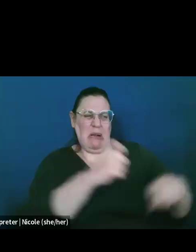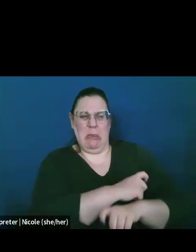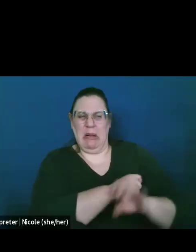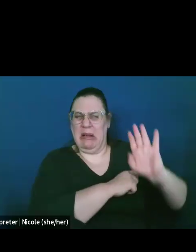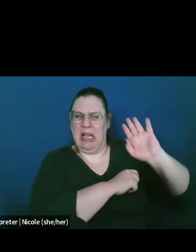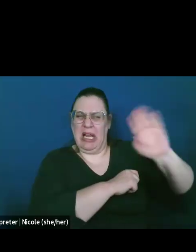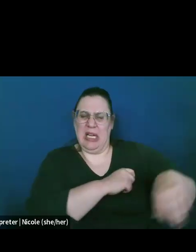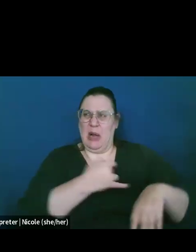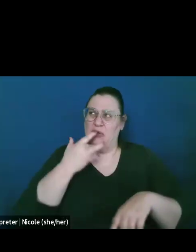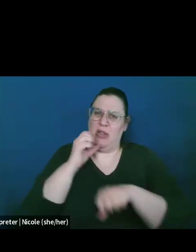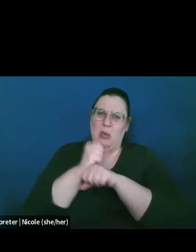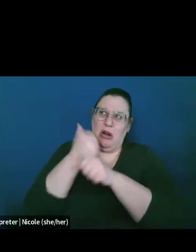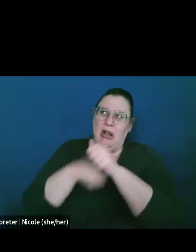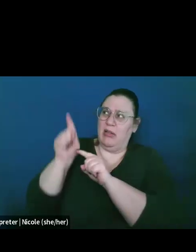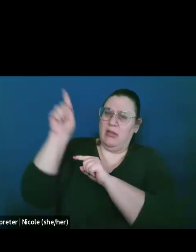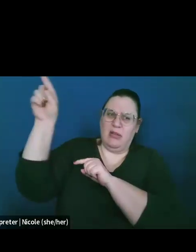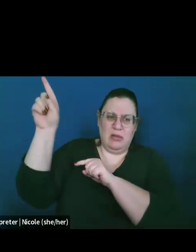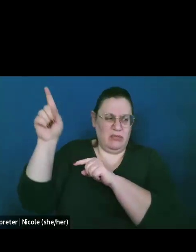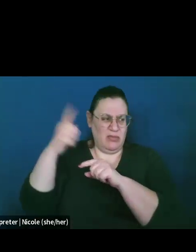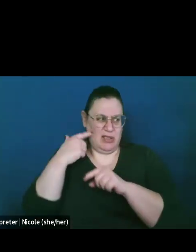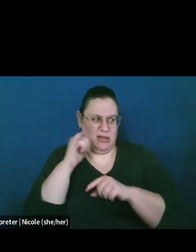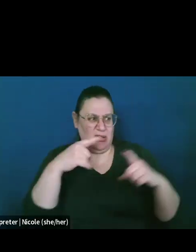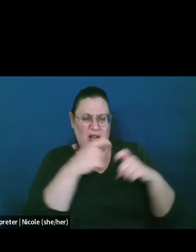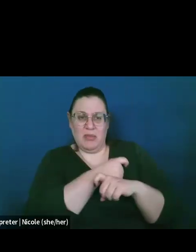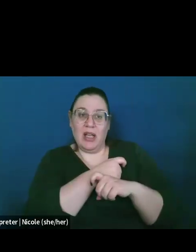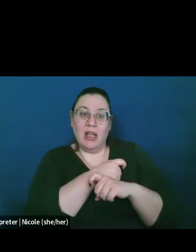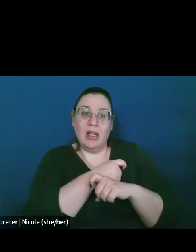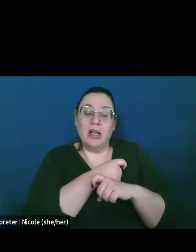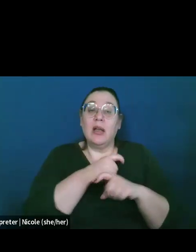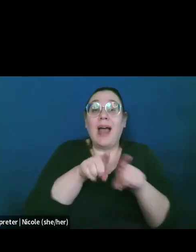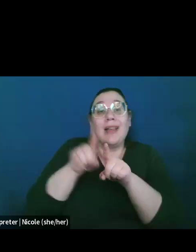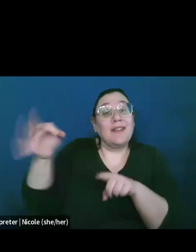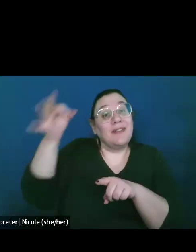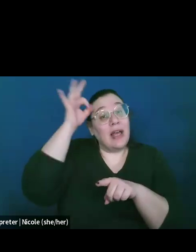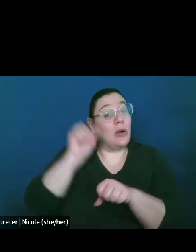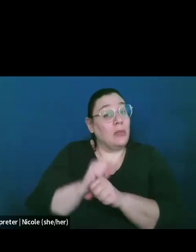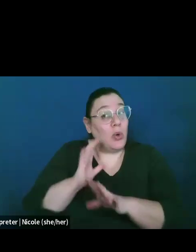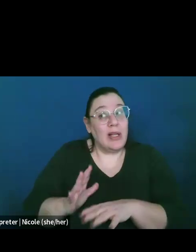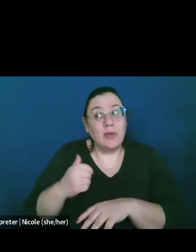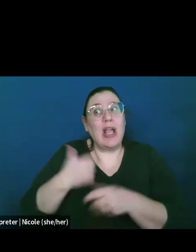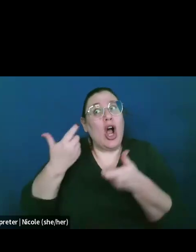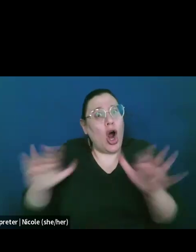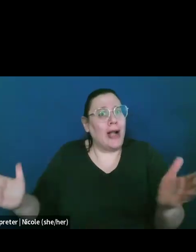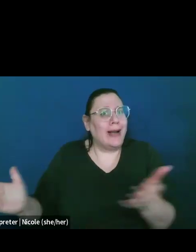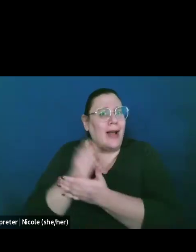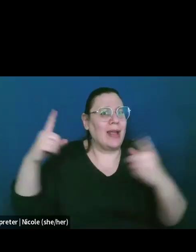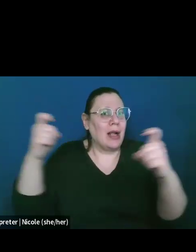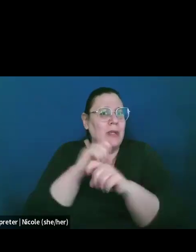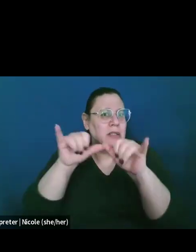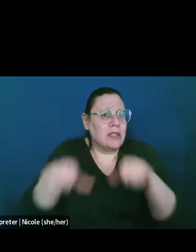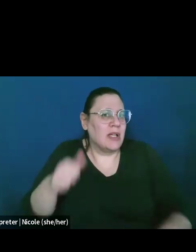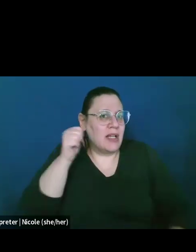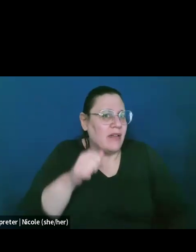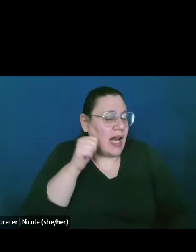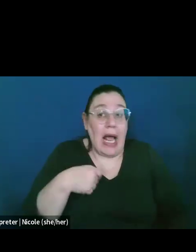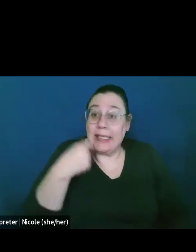someone because it's a complicated system. But as federal employees, we have to navigate complicated systems every day. As I've told some folks,